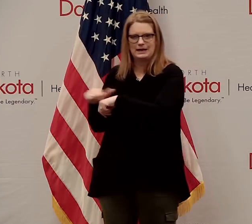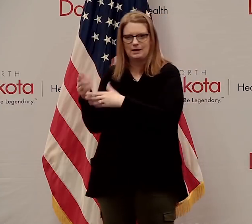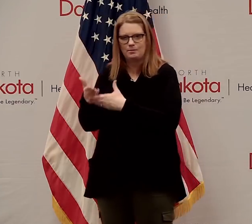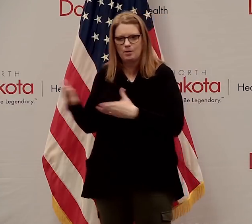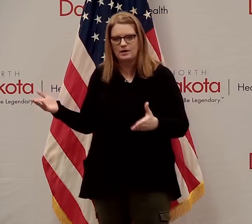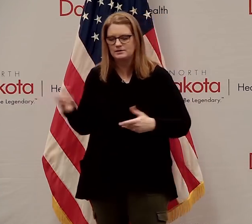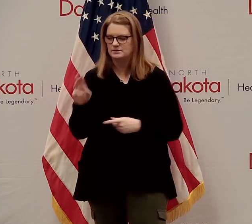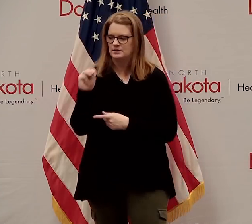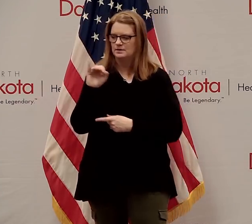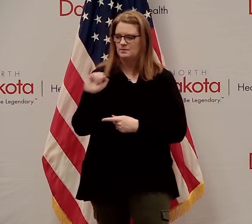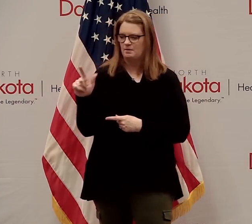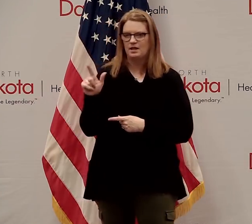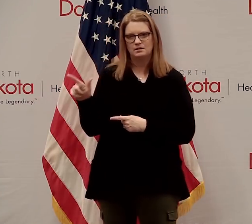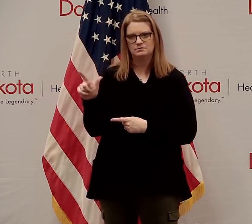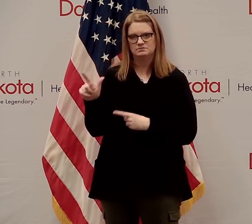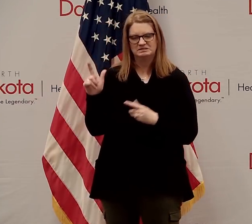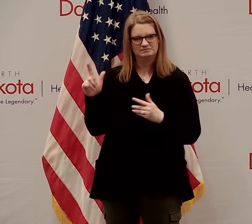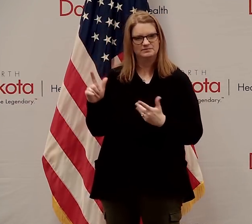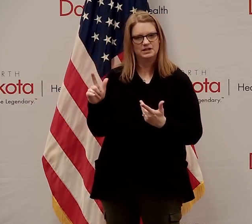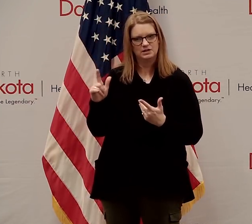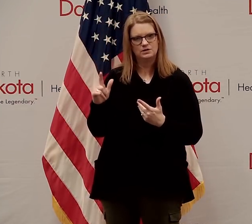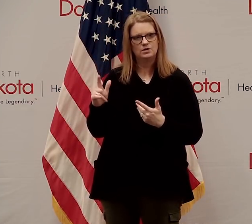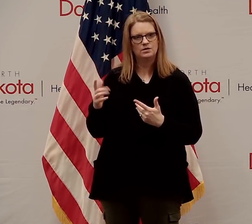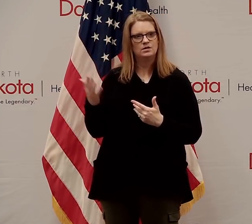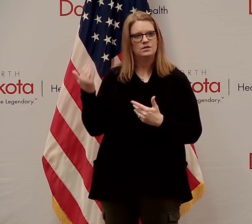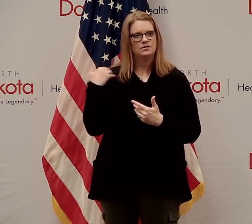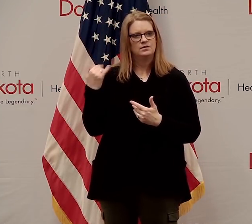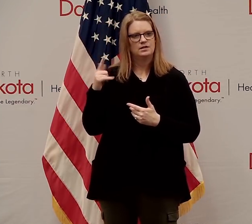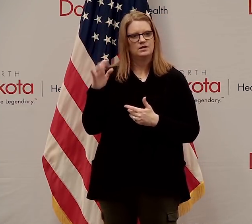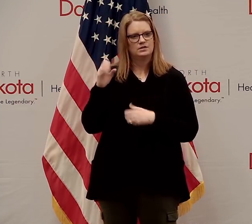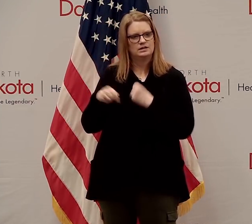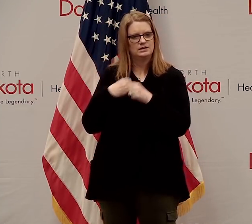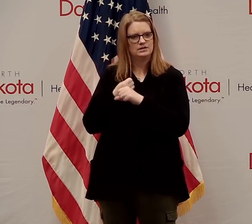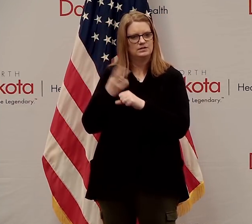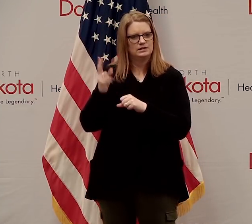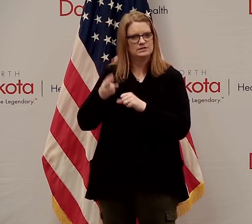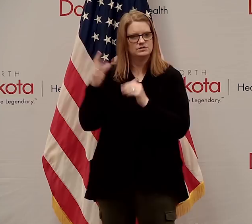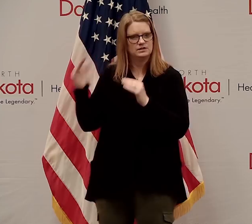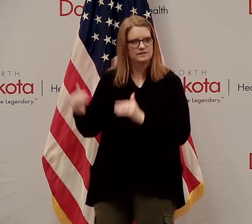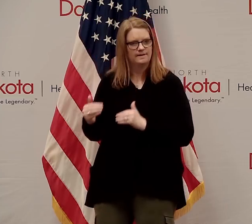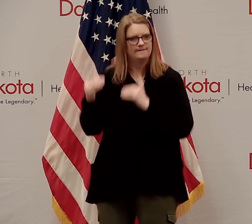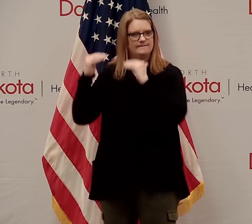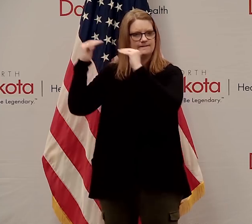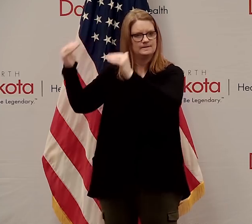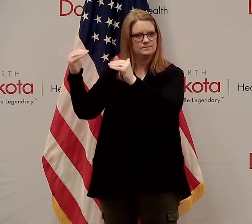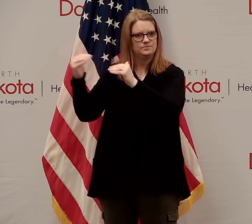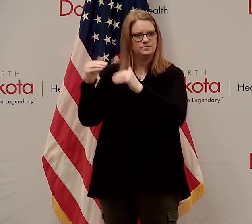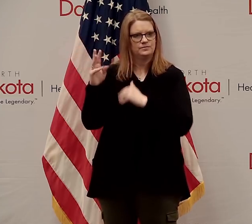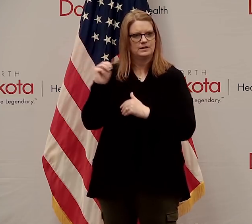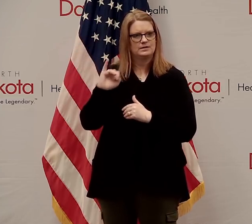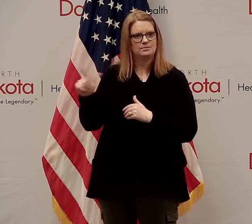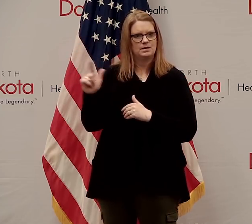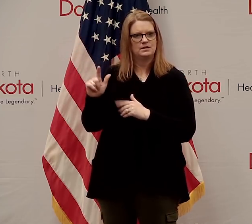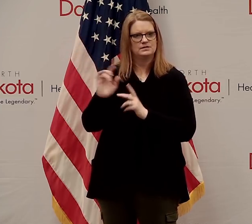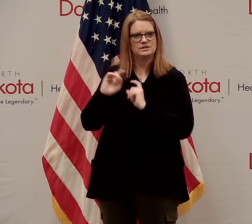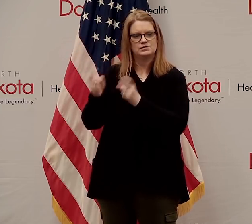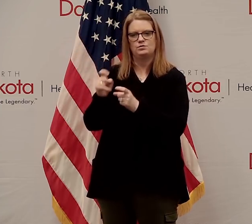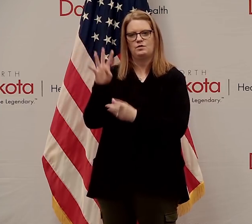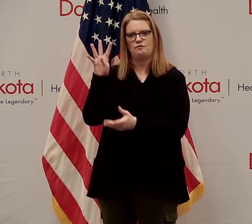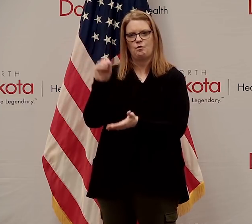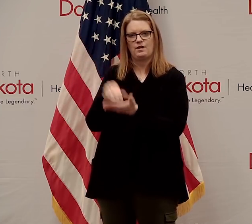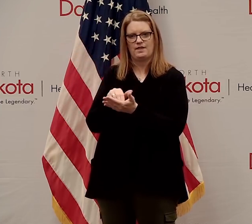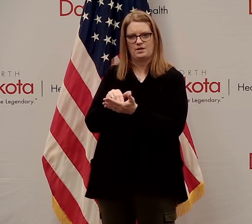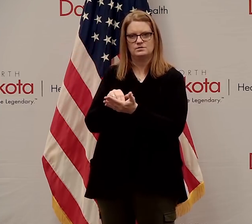the mill has stepped up, as they have over the course of its 100-year history, to help North Dakotans, and the mill has stepped forward to donate